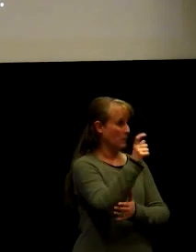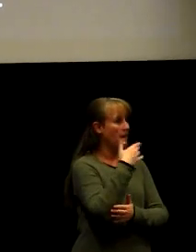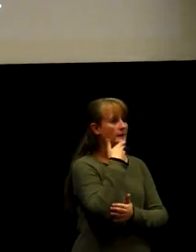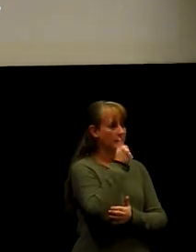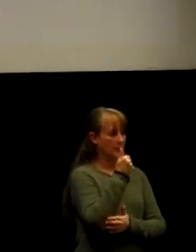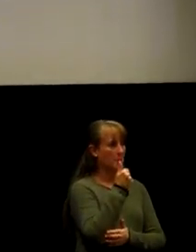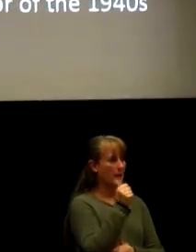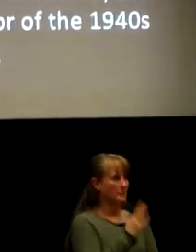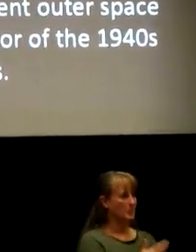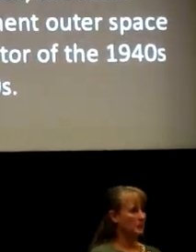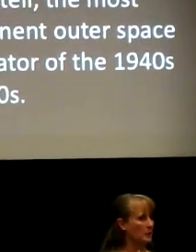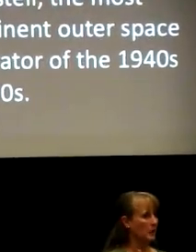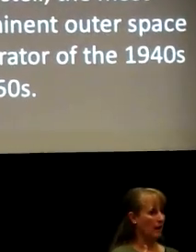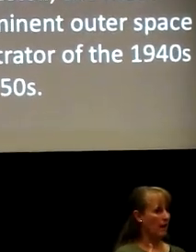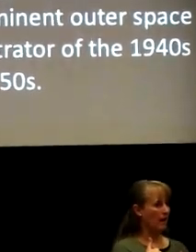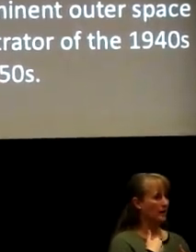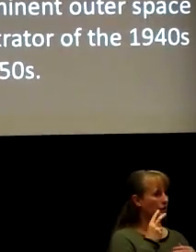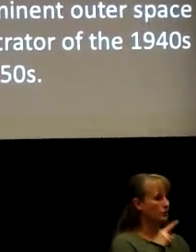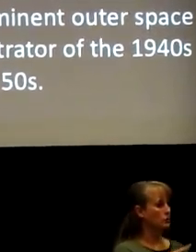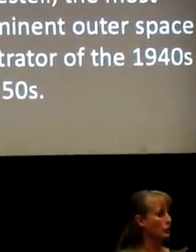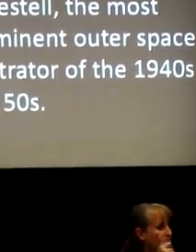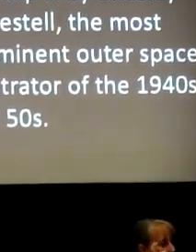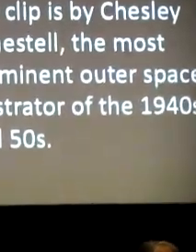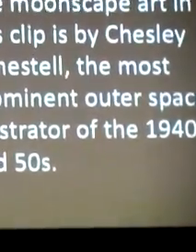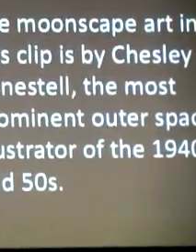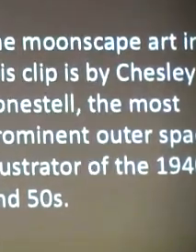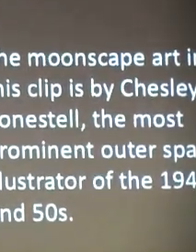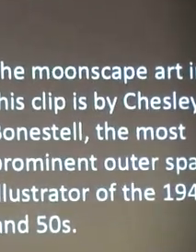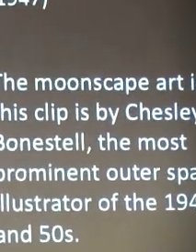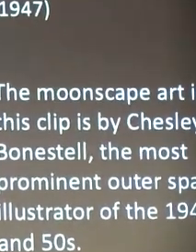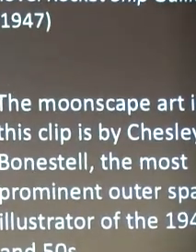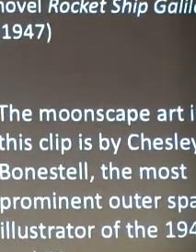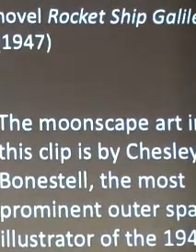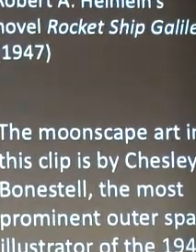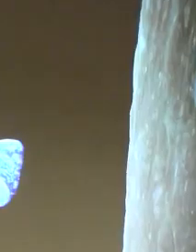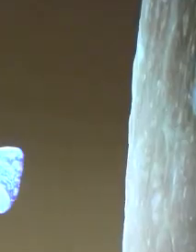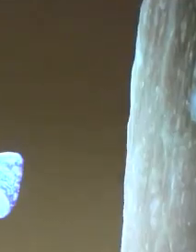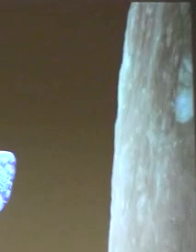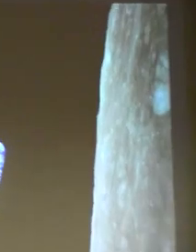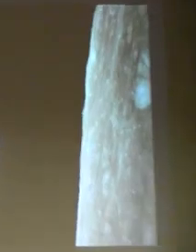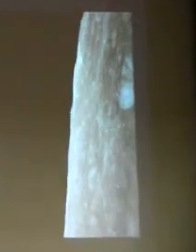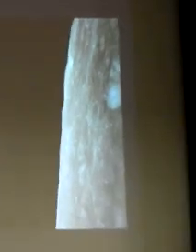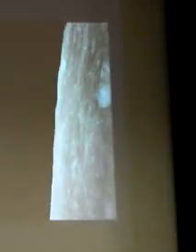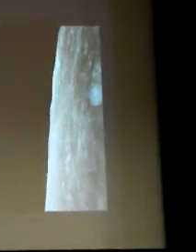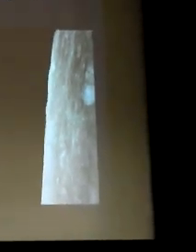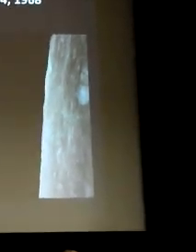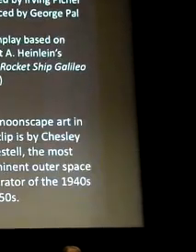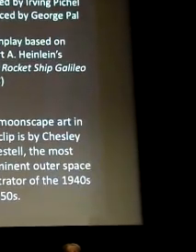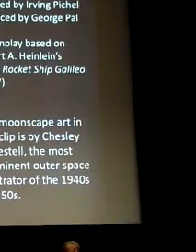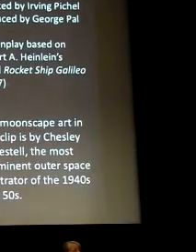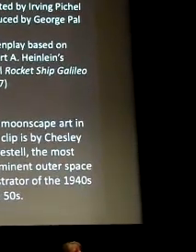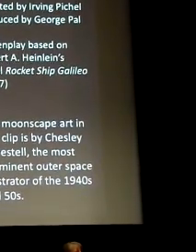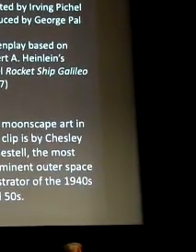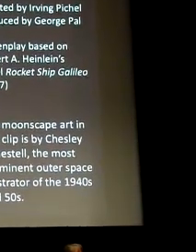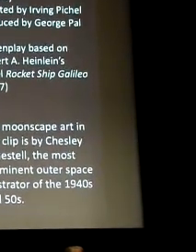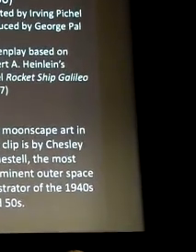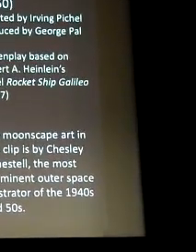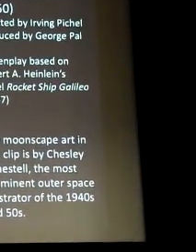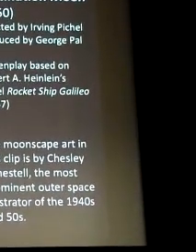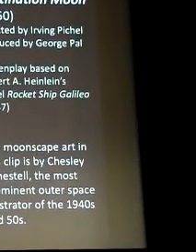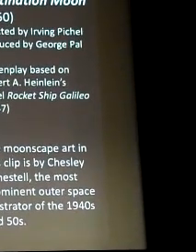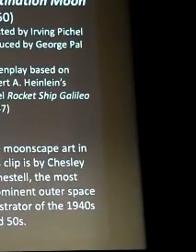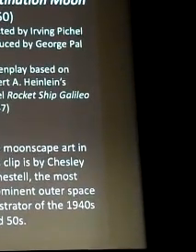fiction film up until 1968 and 2001. The artwork here